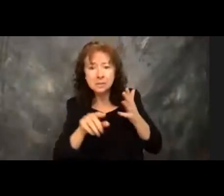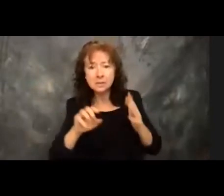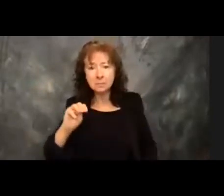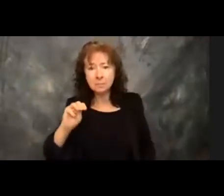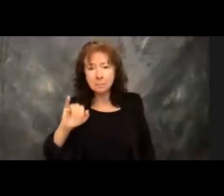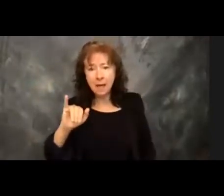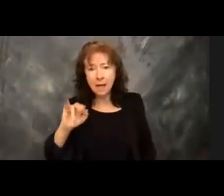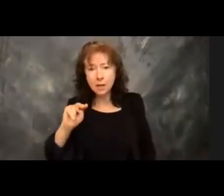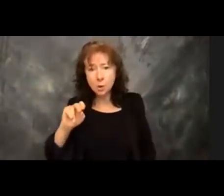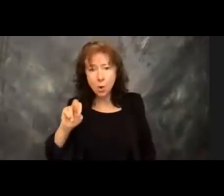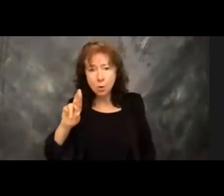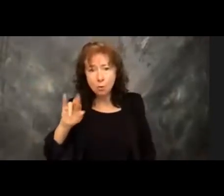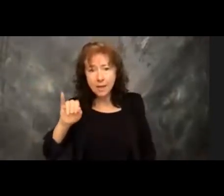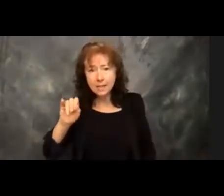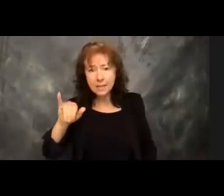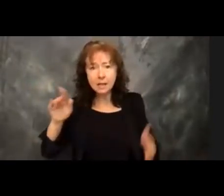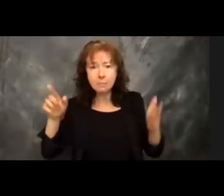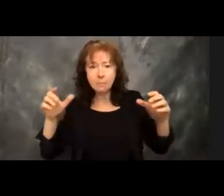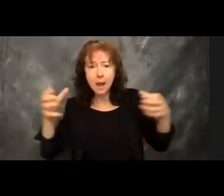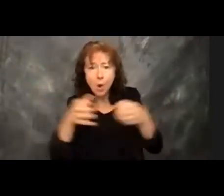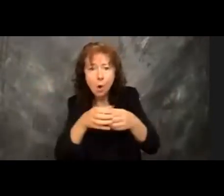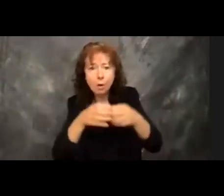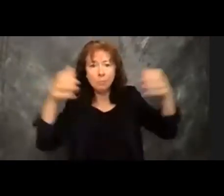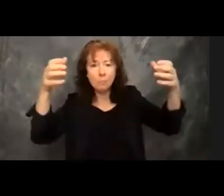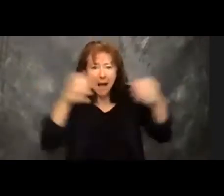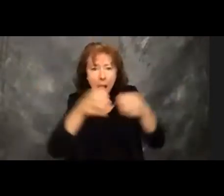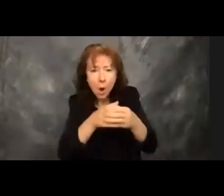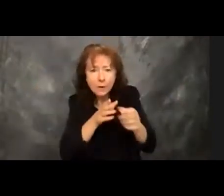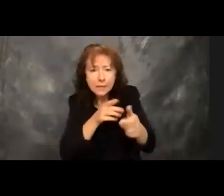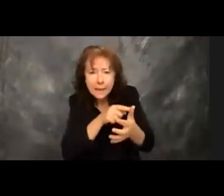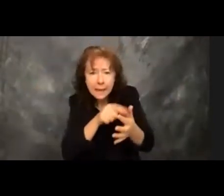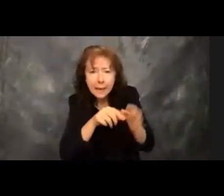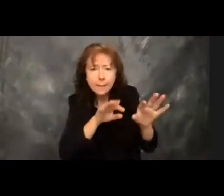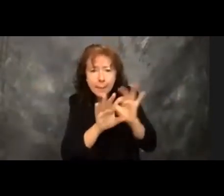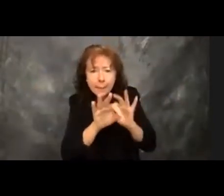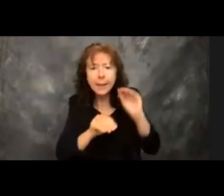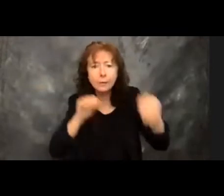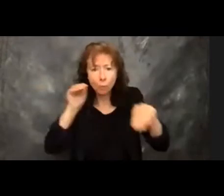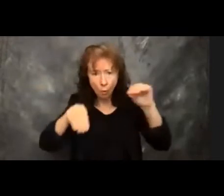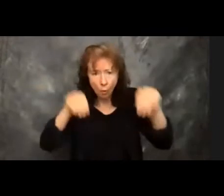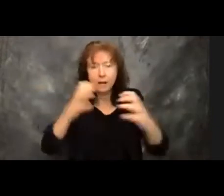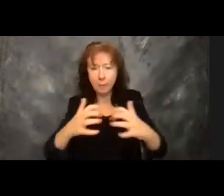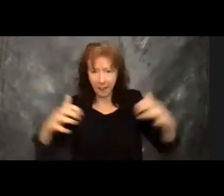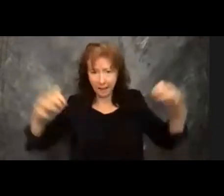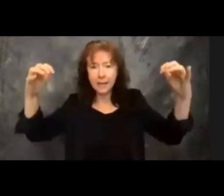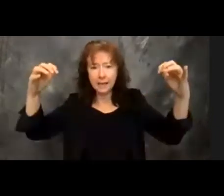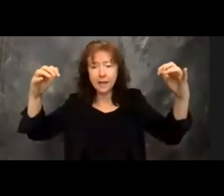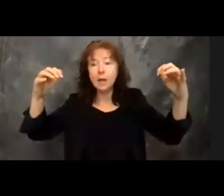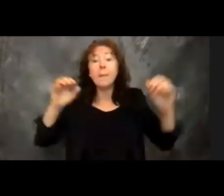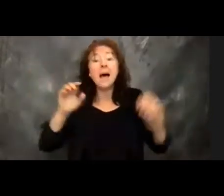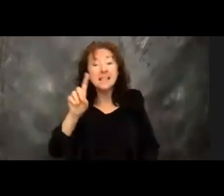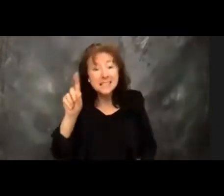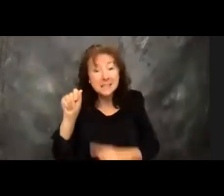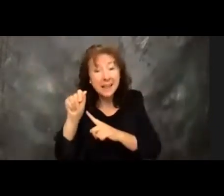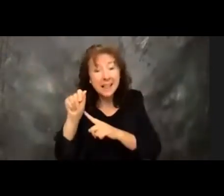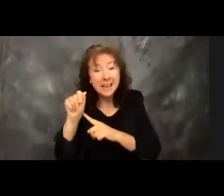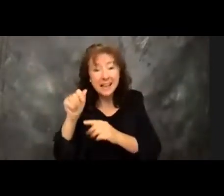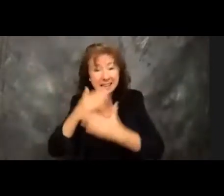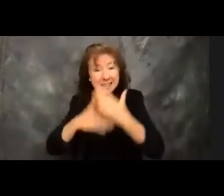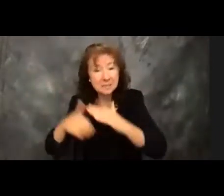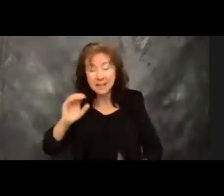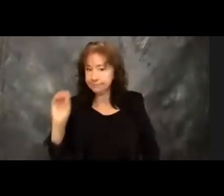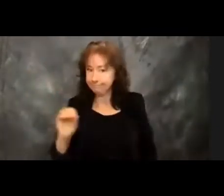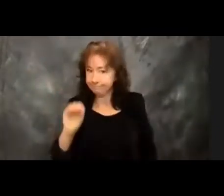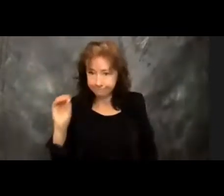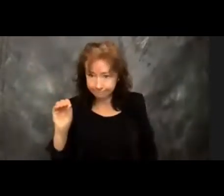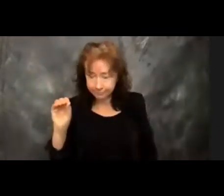represented, but not women or men with disabilities at that point. Then later